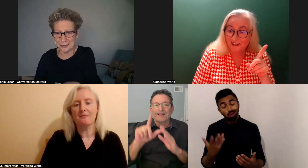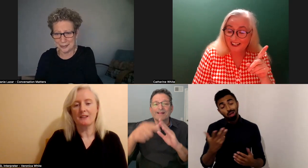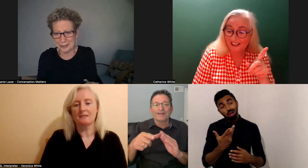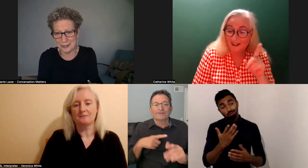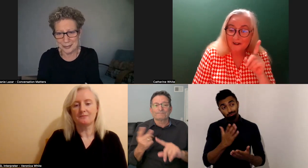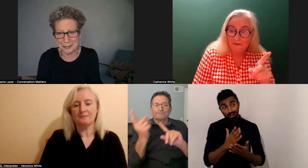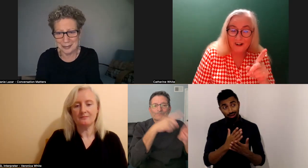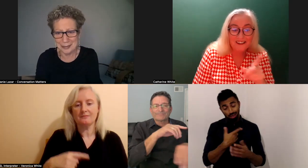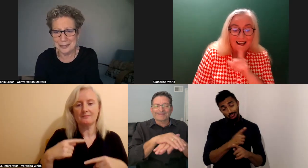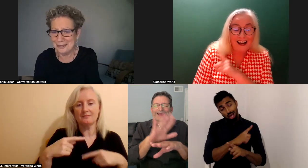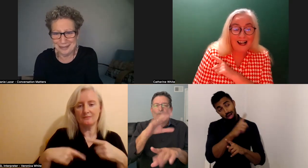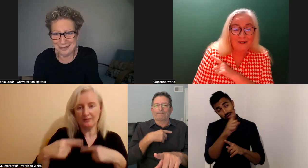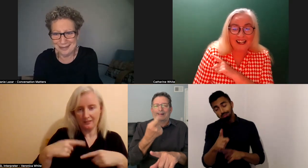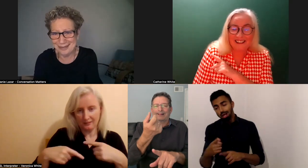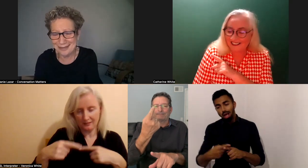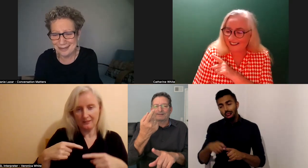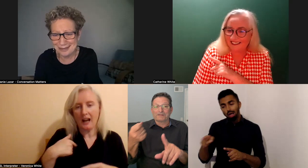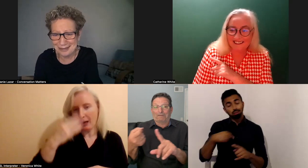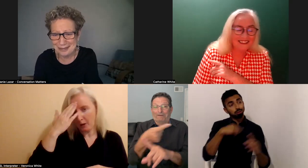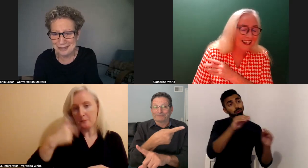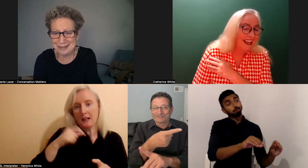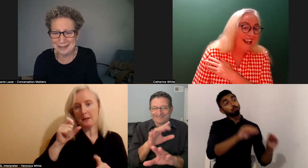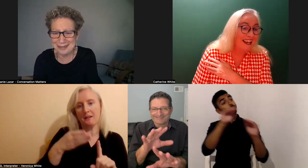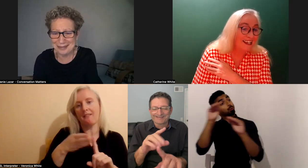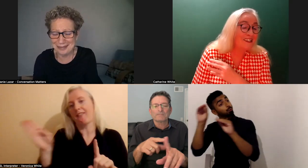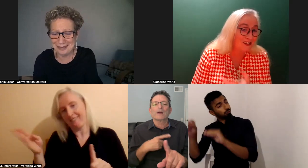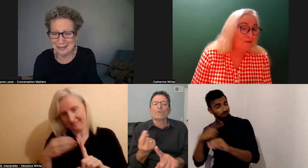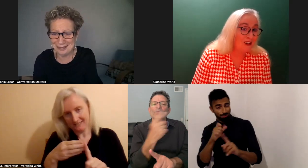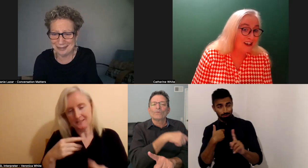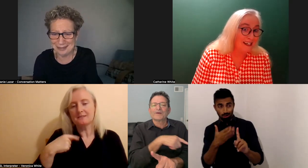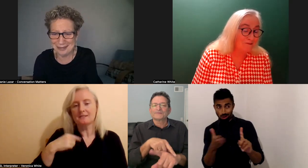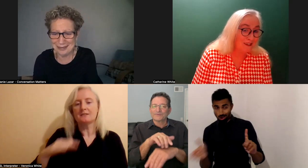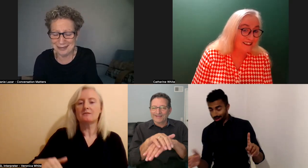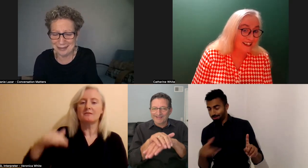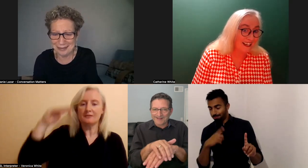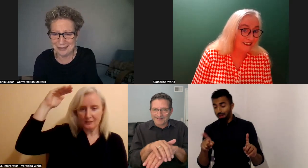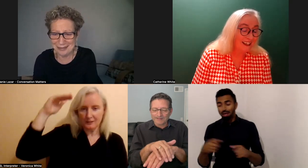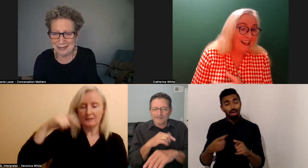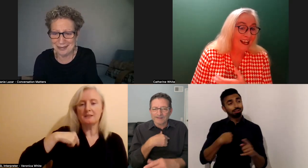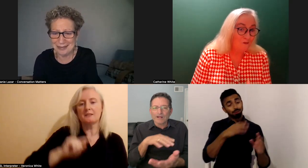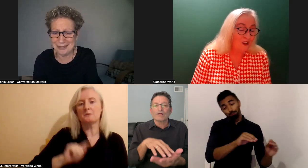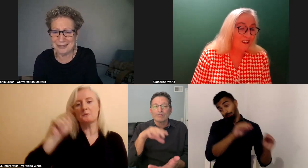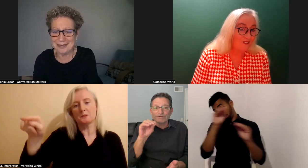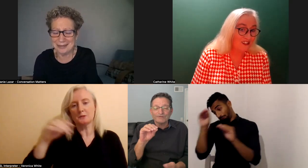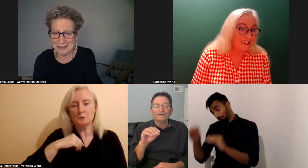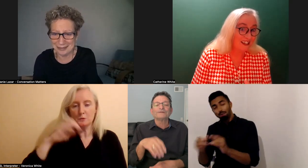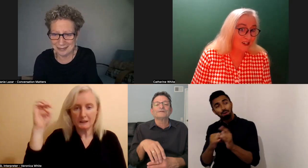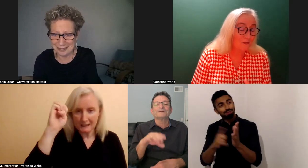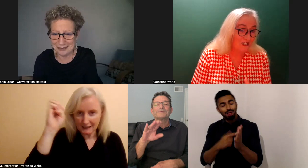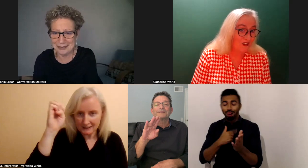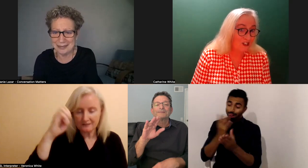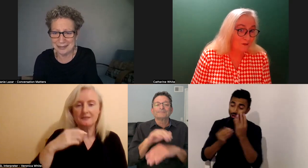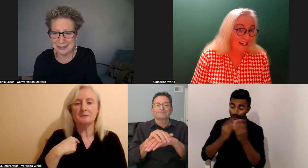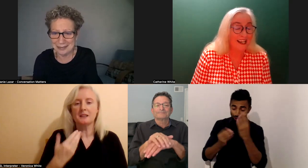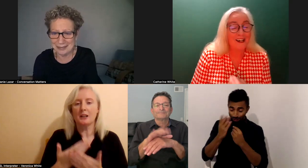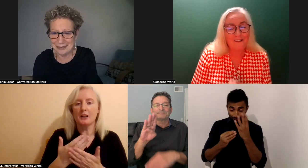going off track here, but I went to England and I ended up learning BSL. And one of the first things I learned